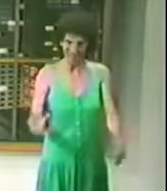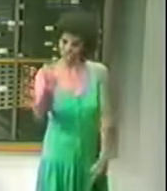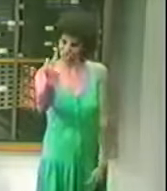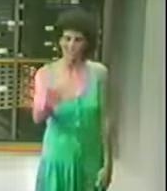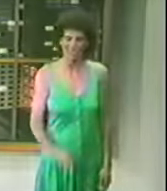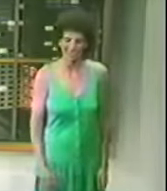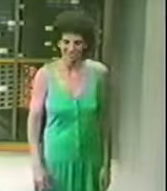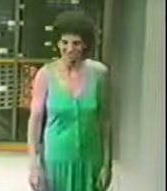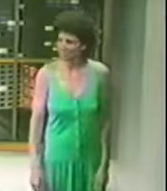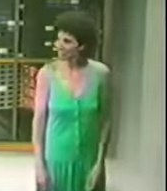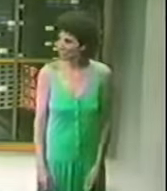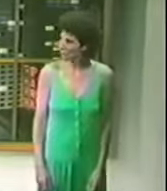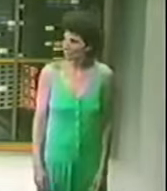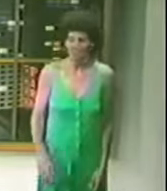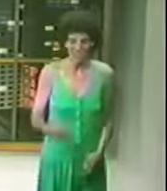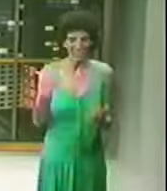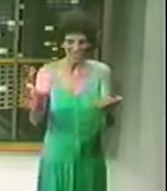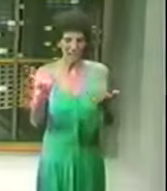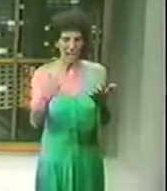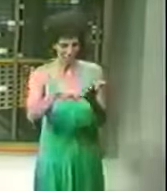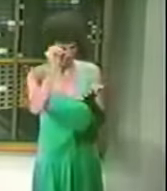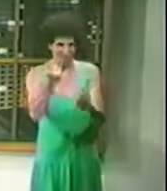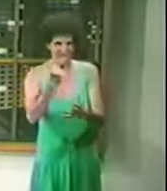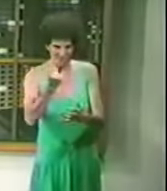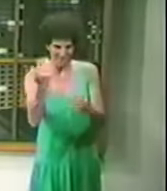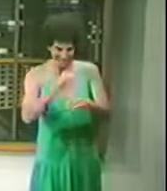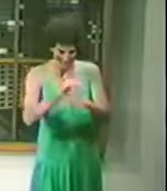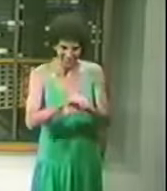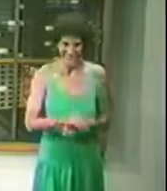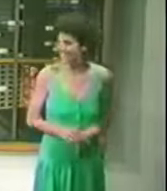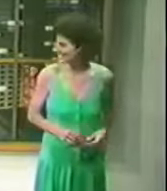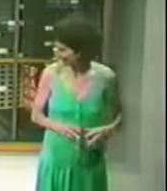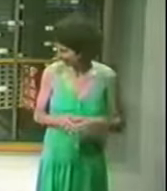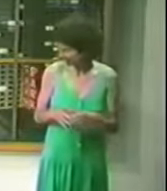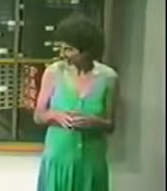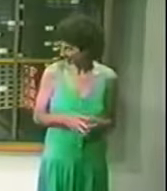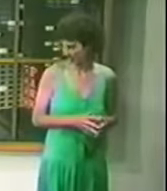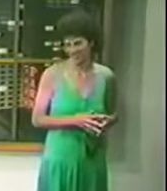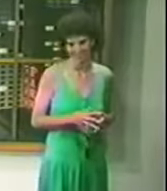Apparently that seems to work. We learned something, and I think, of course, no night is wasted.